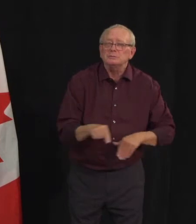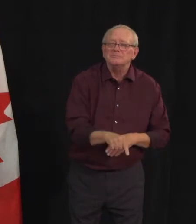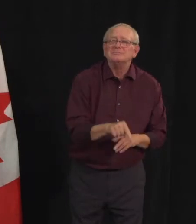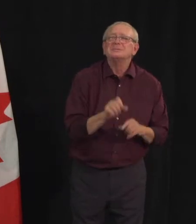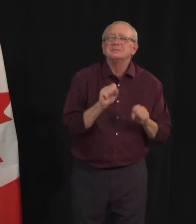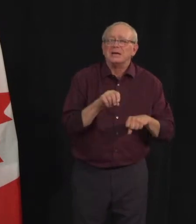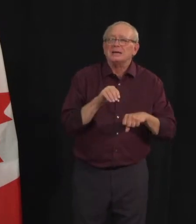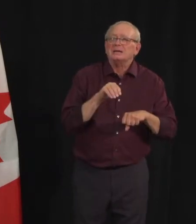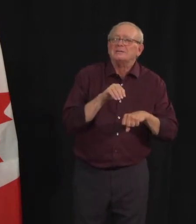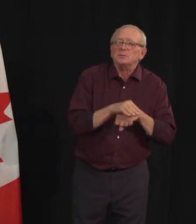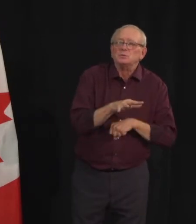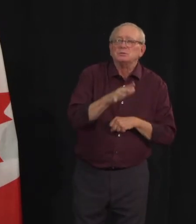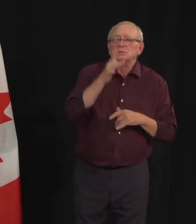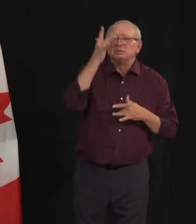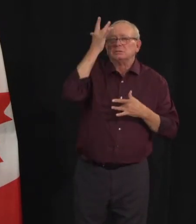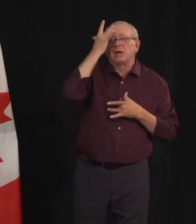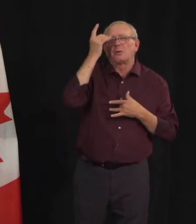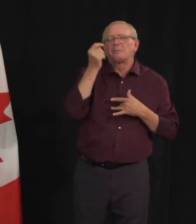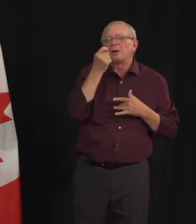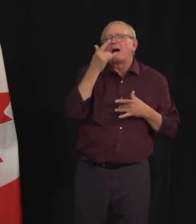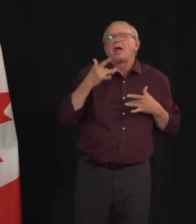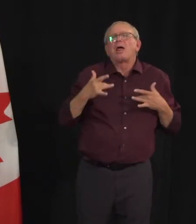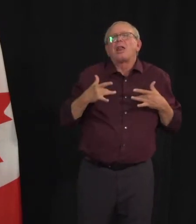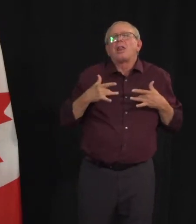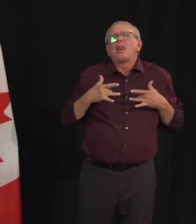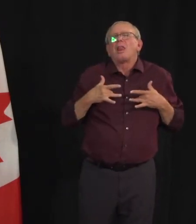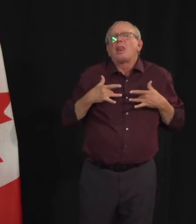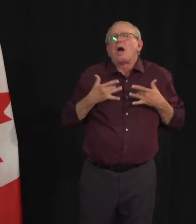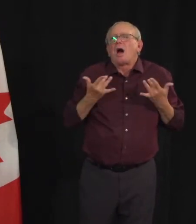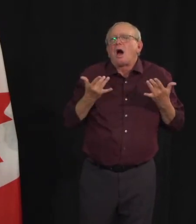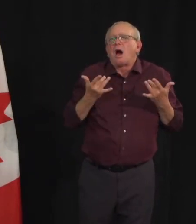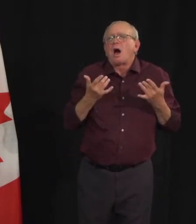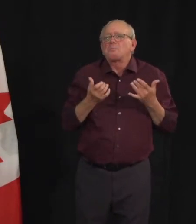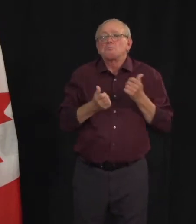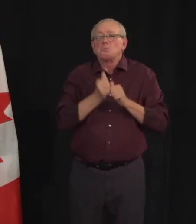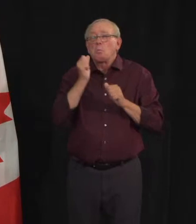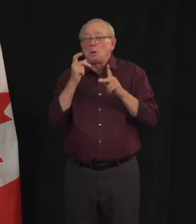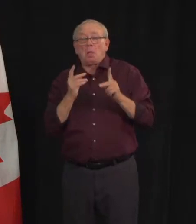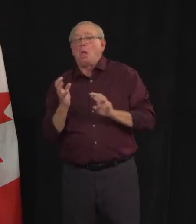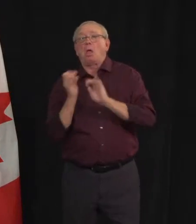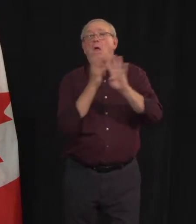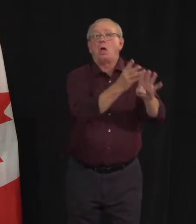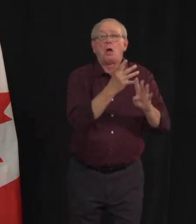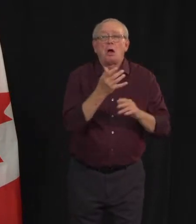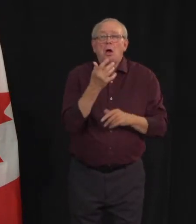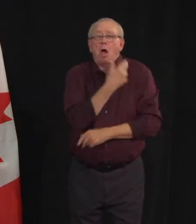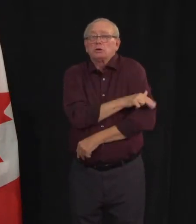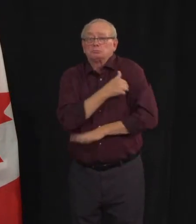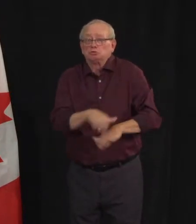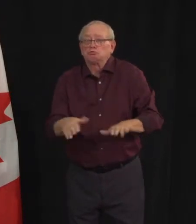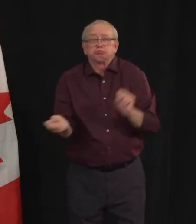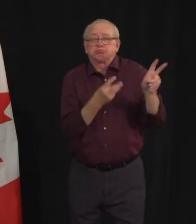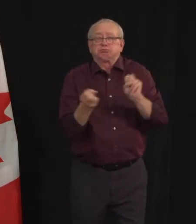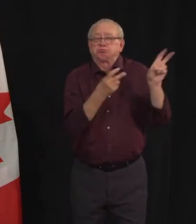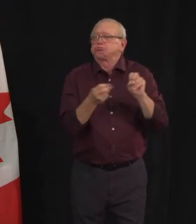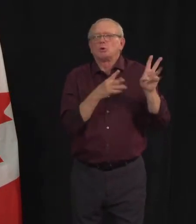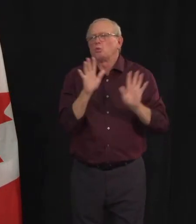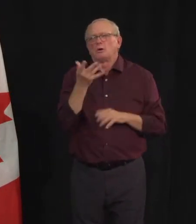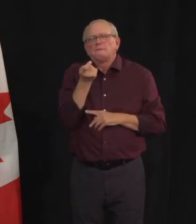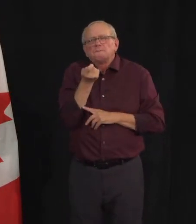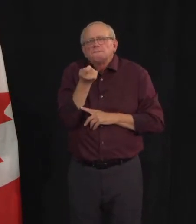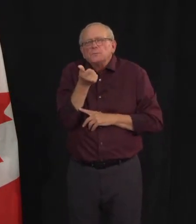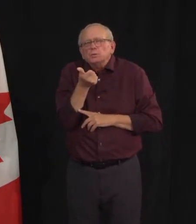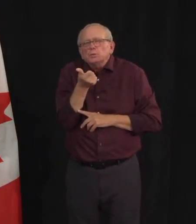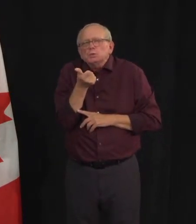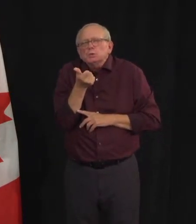fewer are hospitalized. Secondly, childhood infections, particularly in younger children, do not seem to